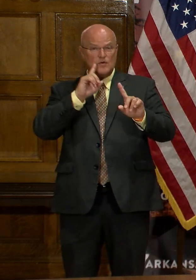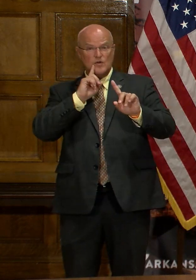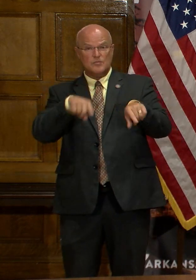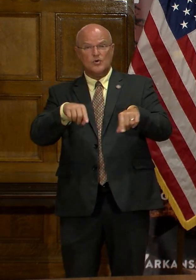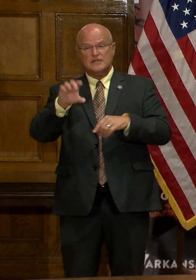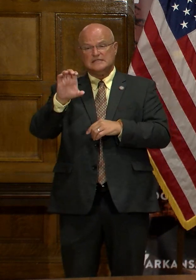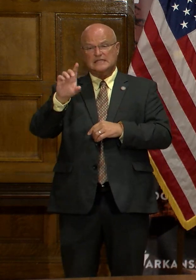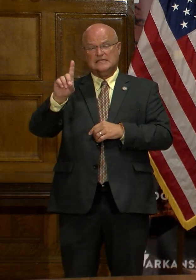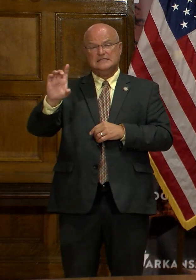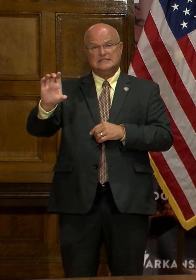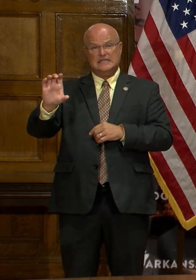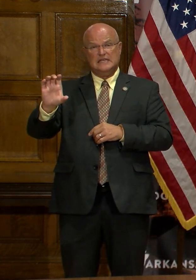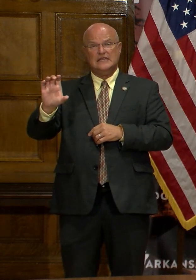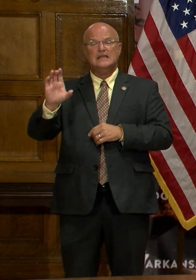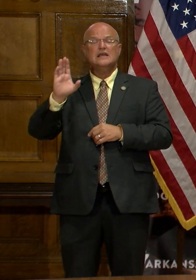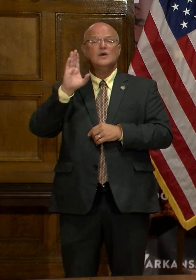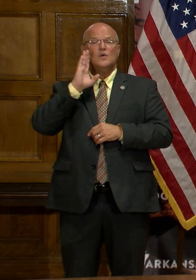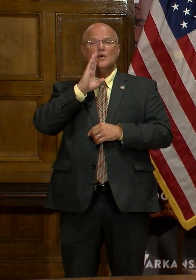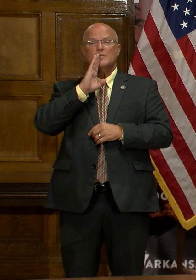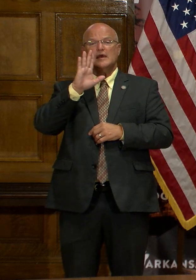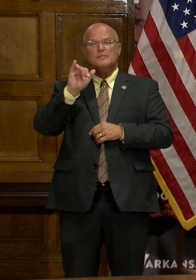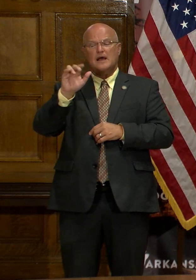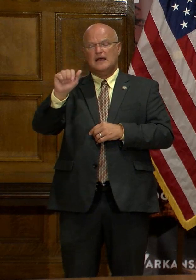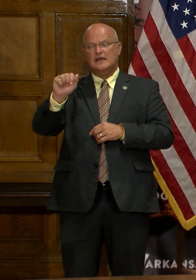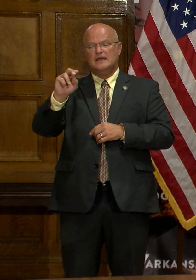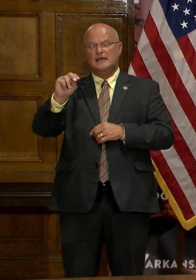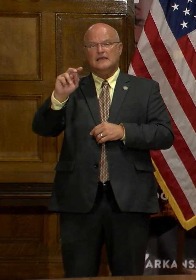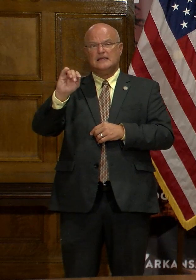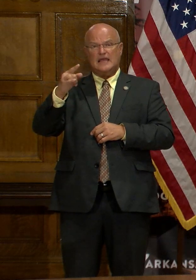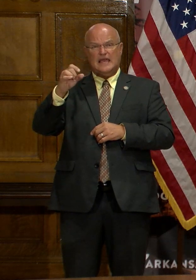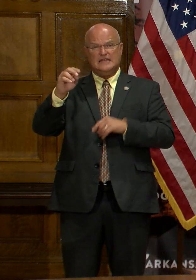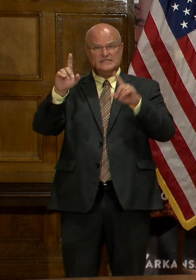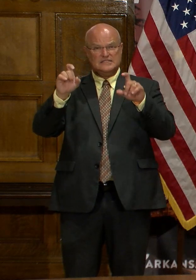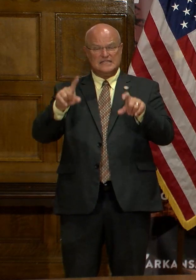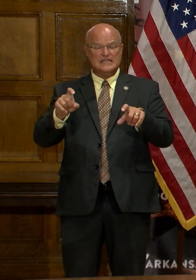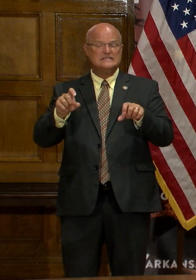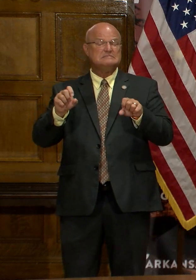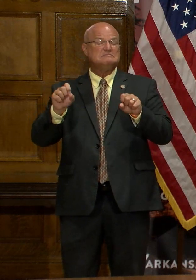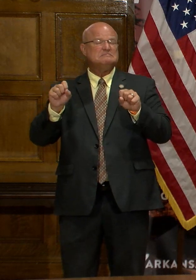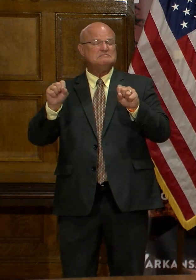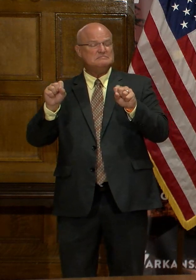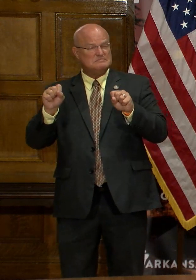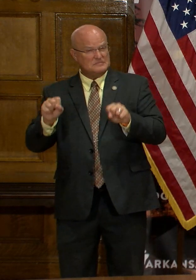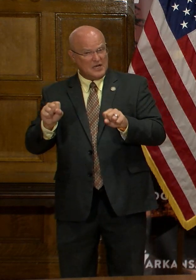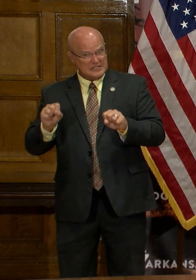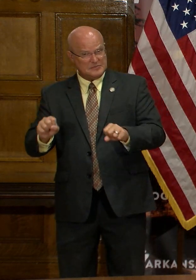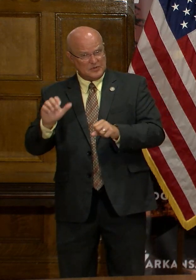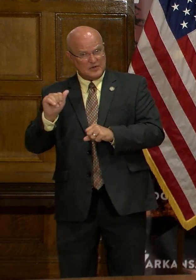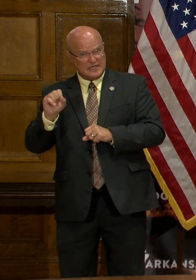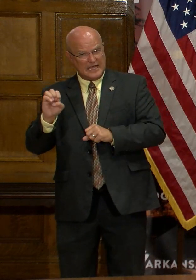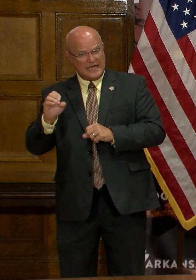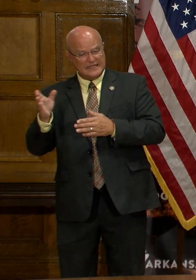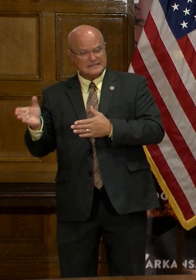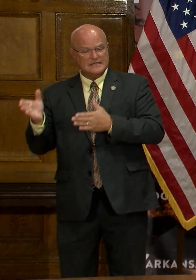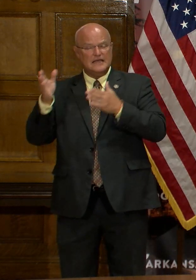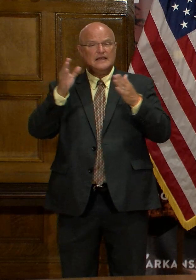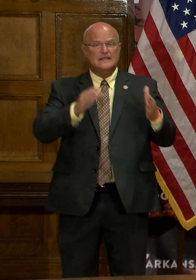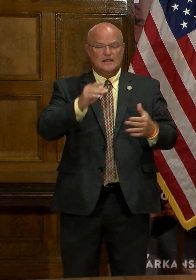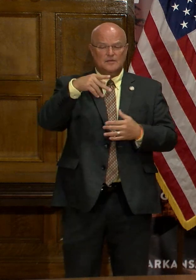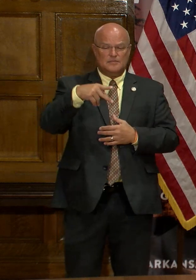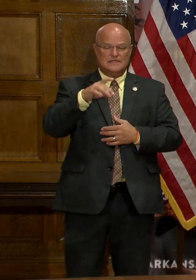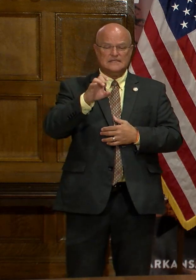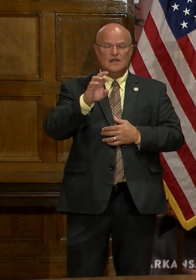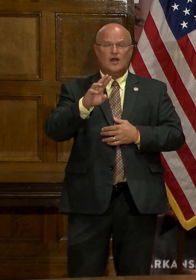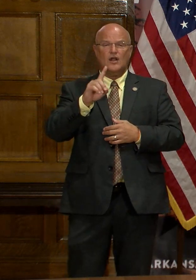to CDC, it will be by the antigen test, which is a probable case, and then the PCR test, which will be